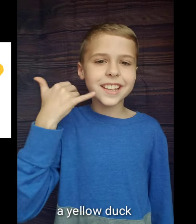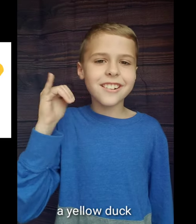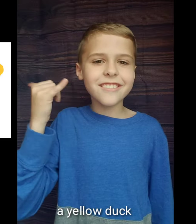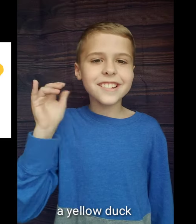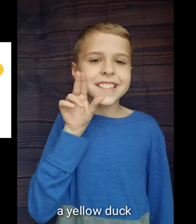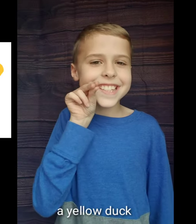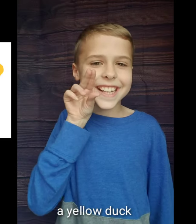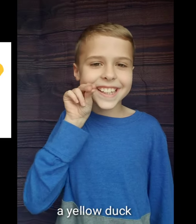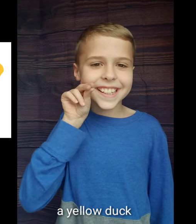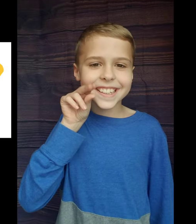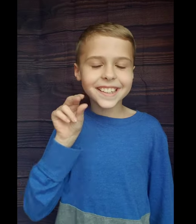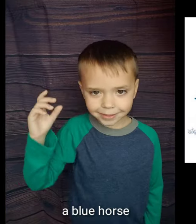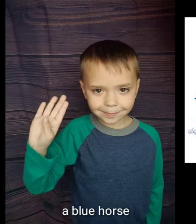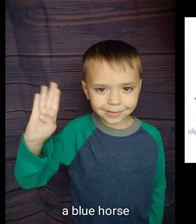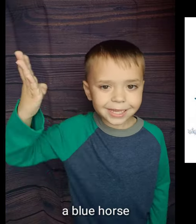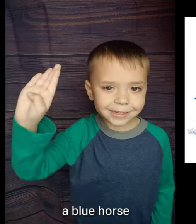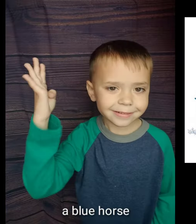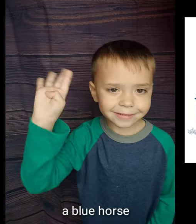yellow duck, blue